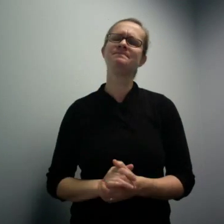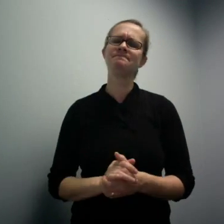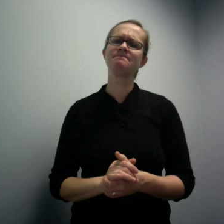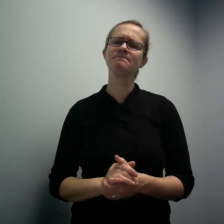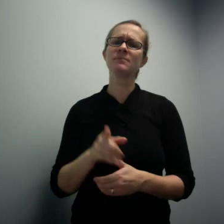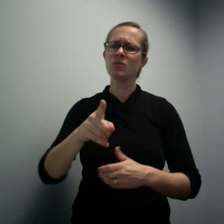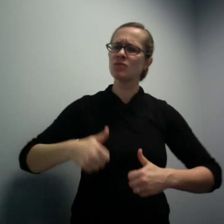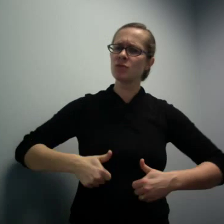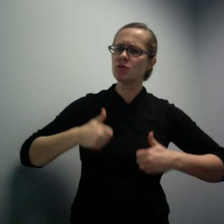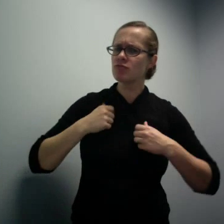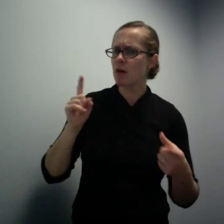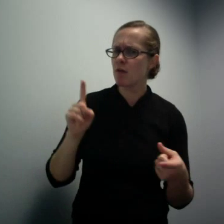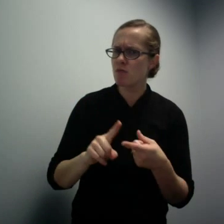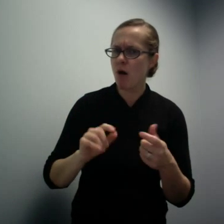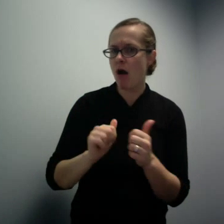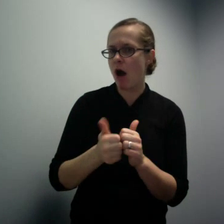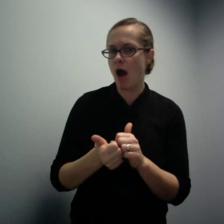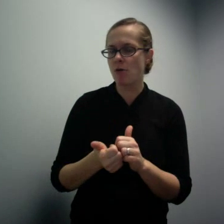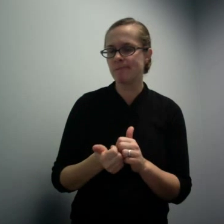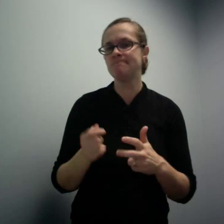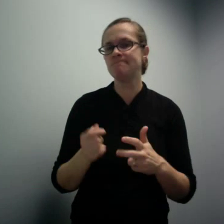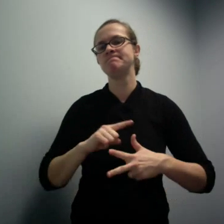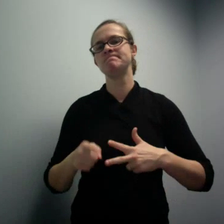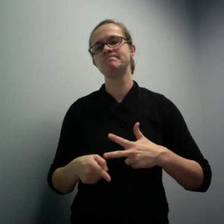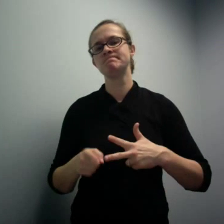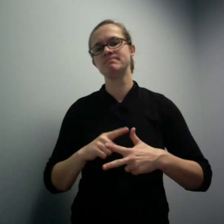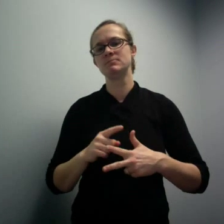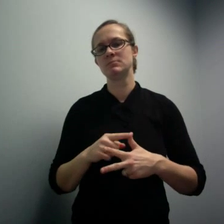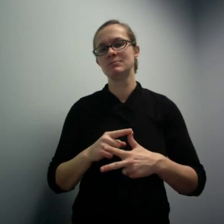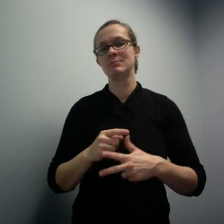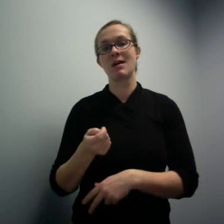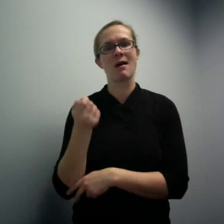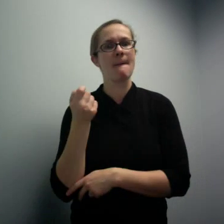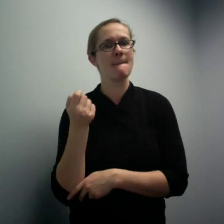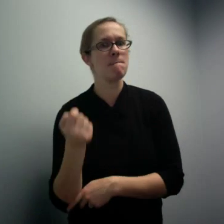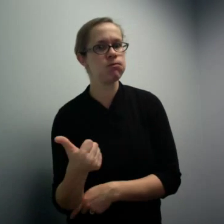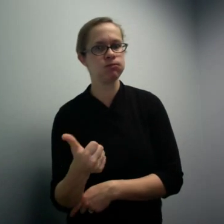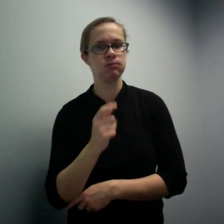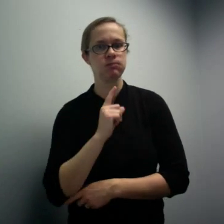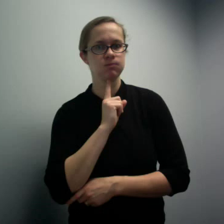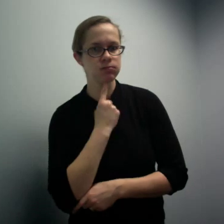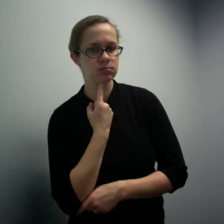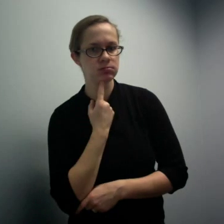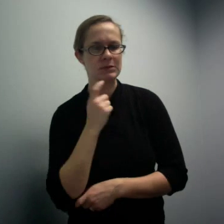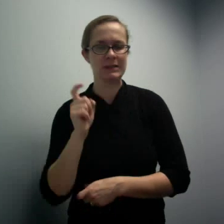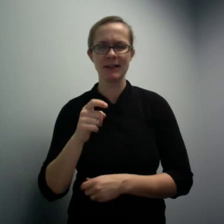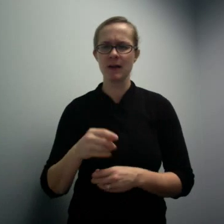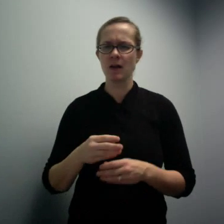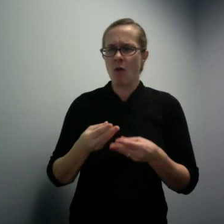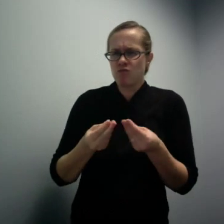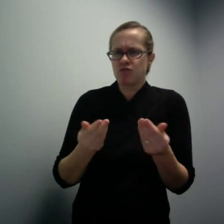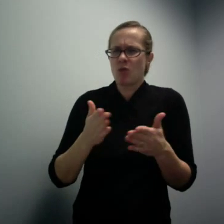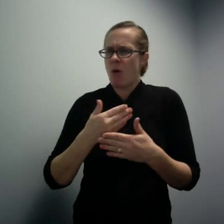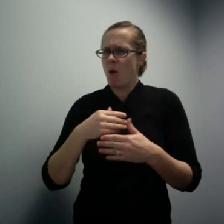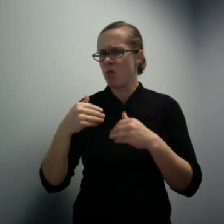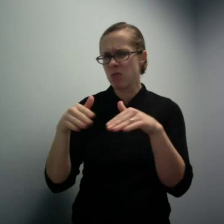3 main approaches. First of all, you need to edit ruthlessly. We've got to clear the arteries of our lives. That shirt